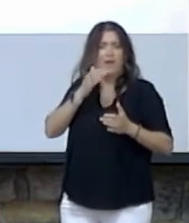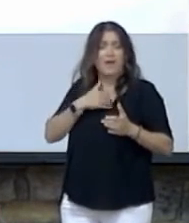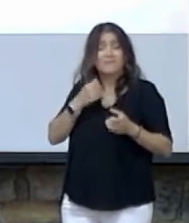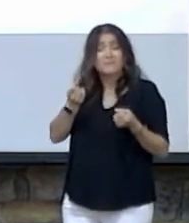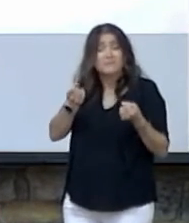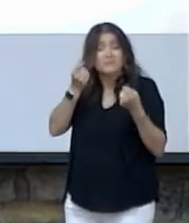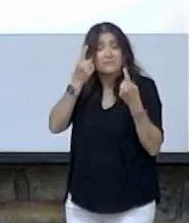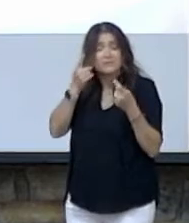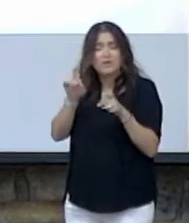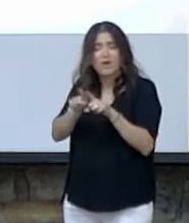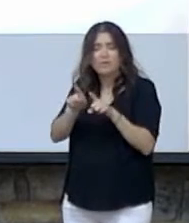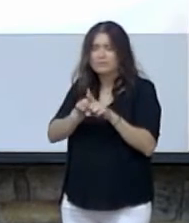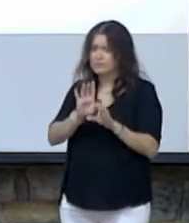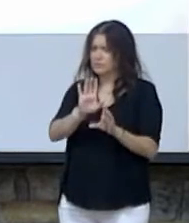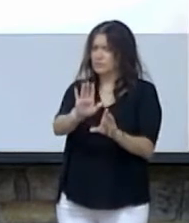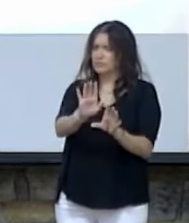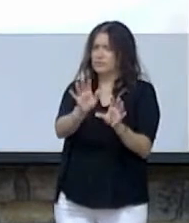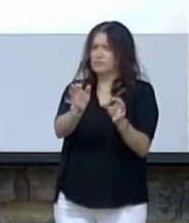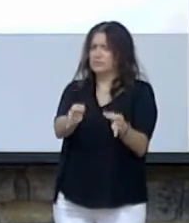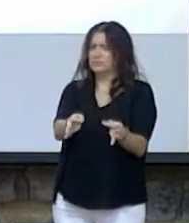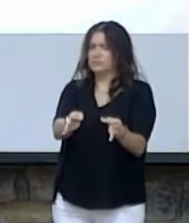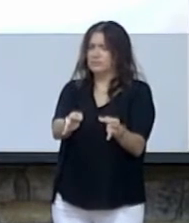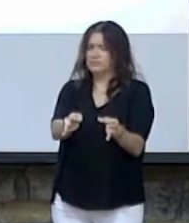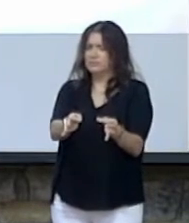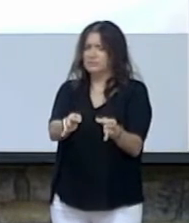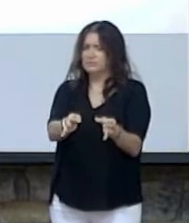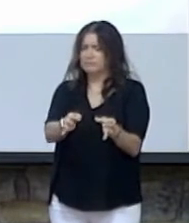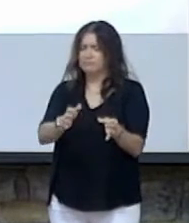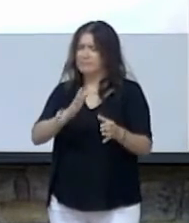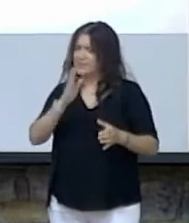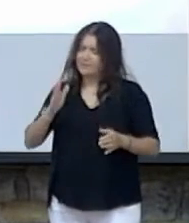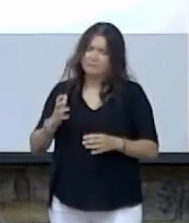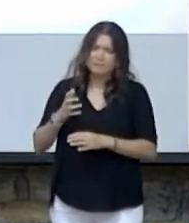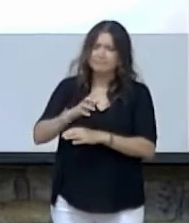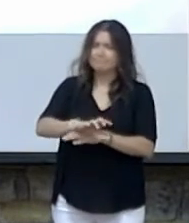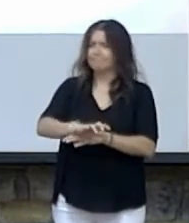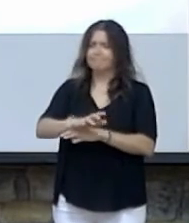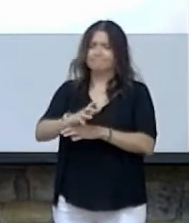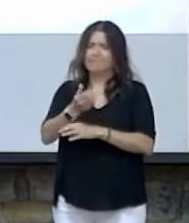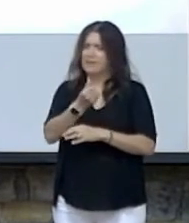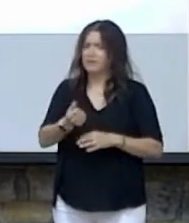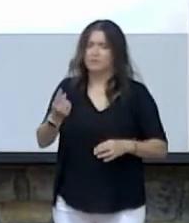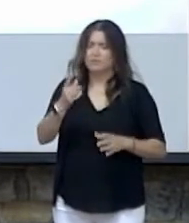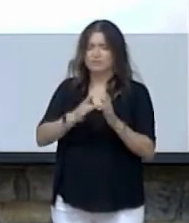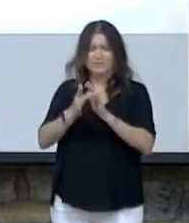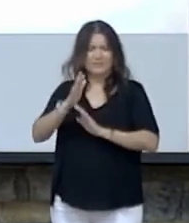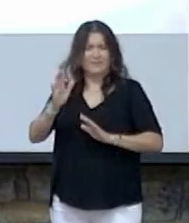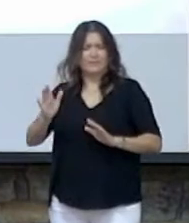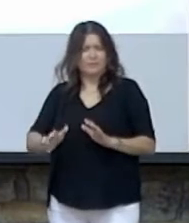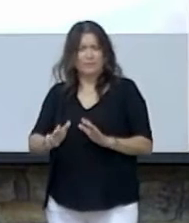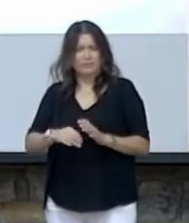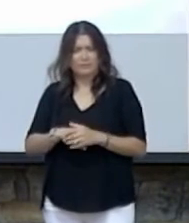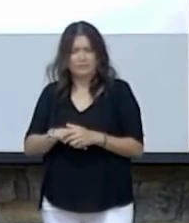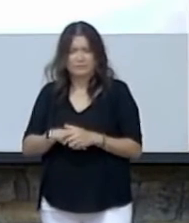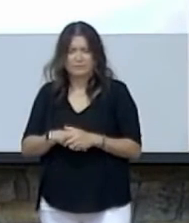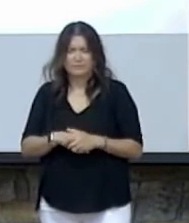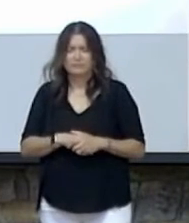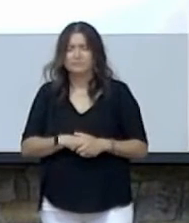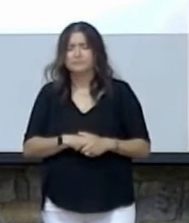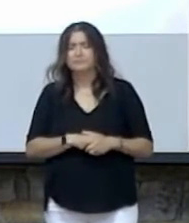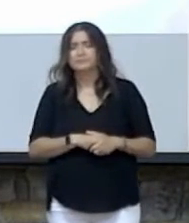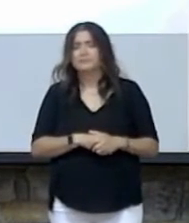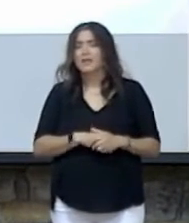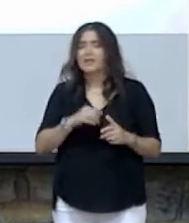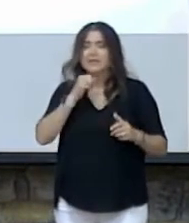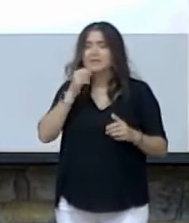understand fully that the choice is yours. Jesus never stiff-arms anyone into following Him.